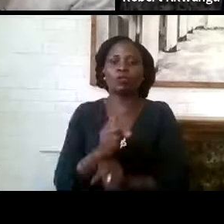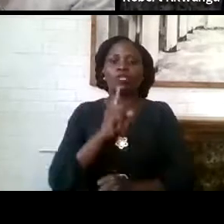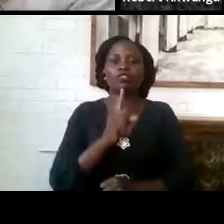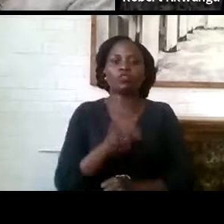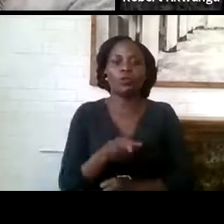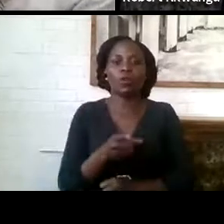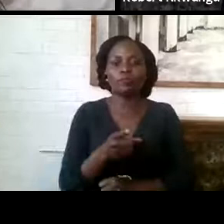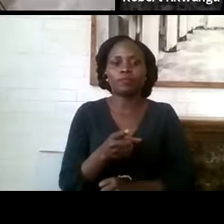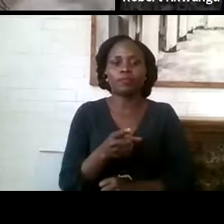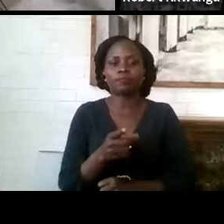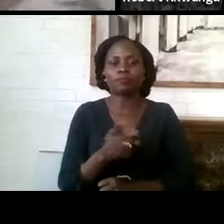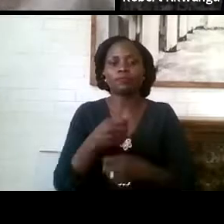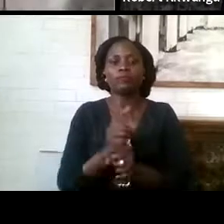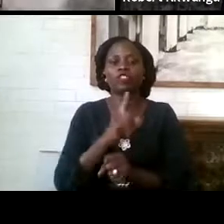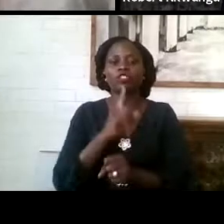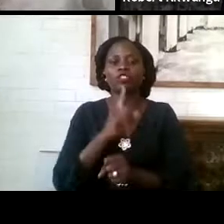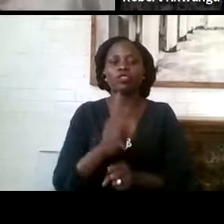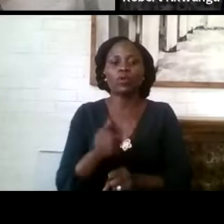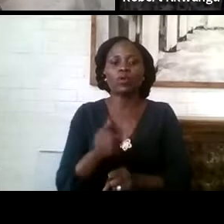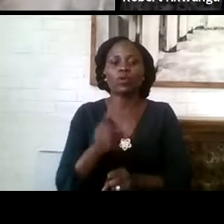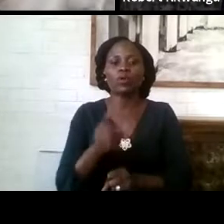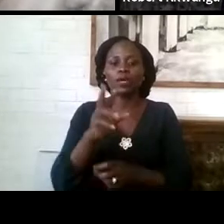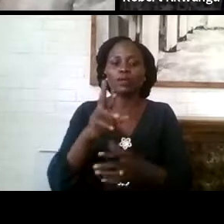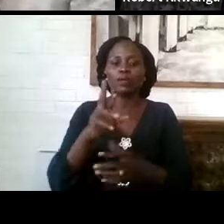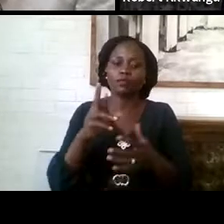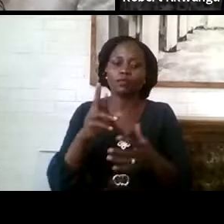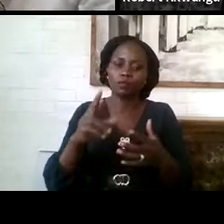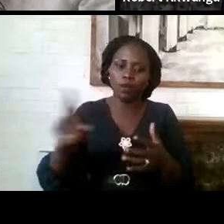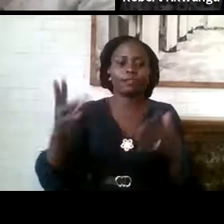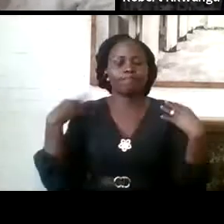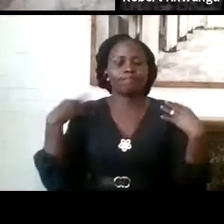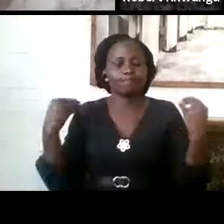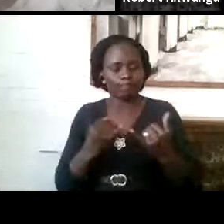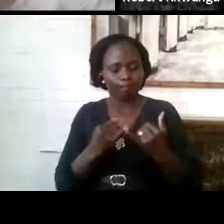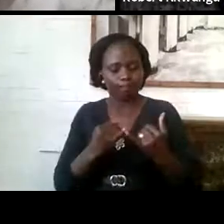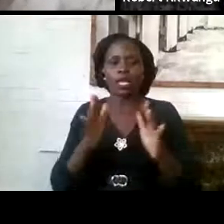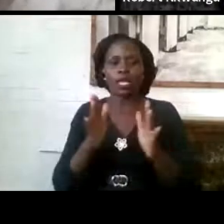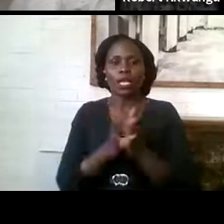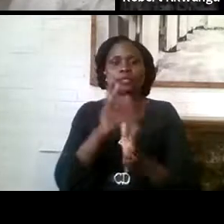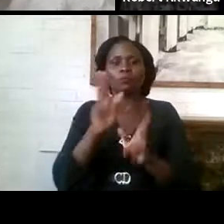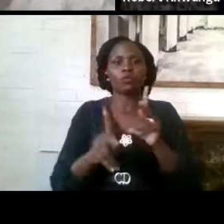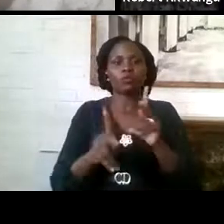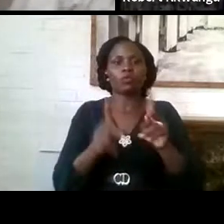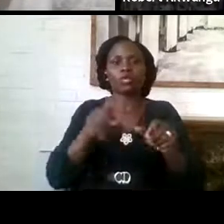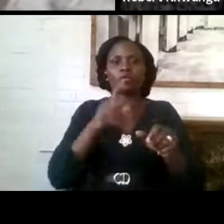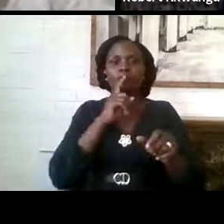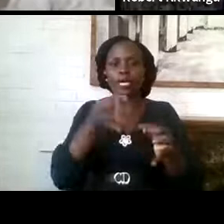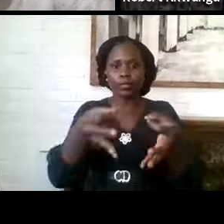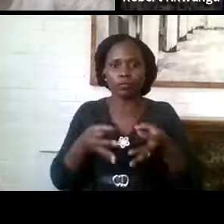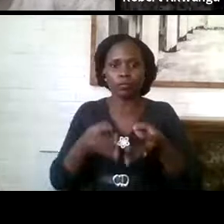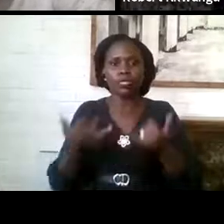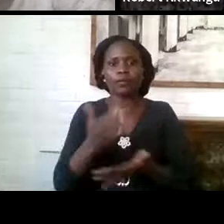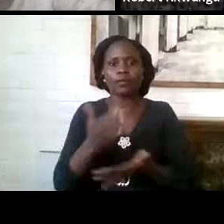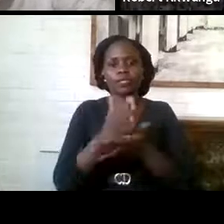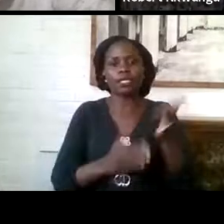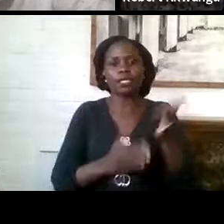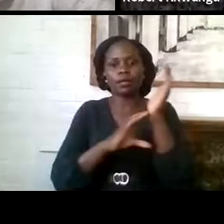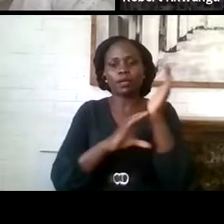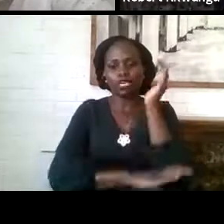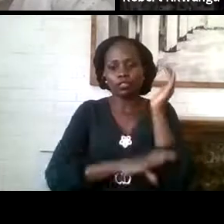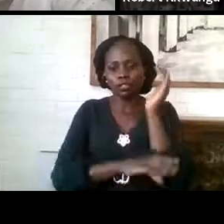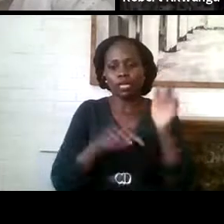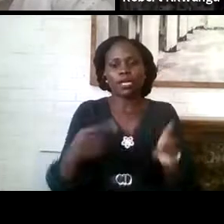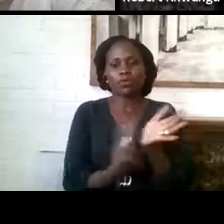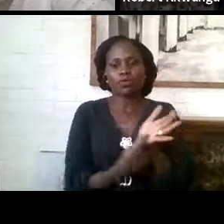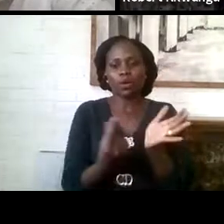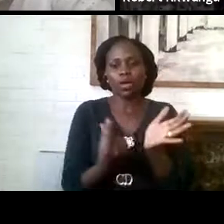practiced and to hold people accountable. And in some countries, such as Uganda, we have seen that